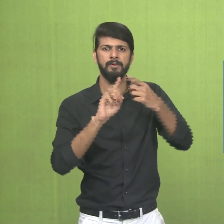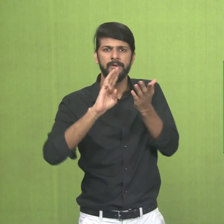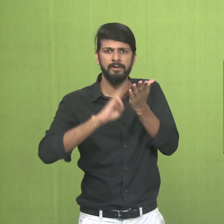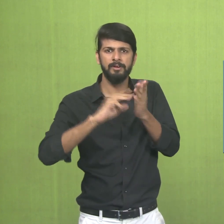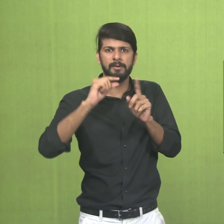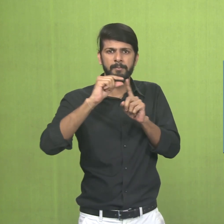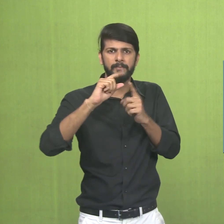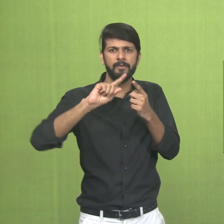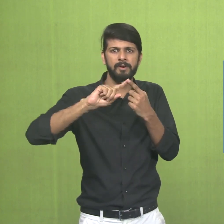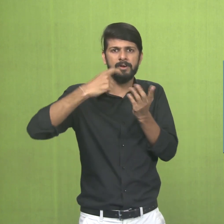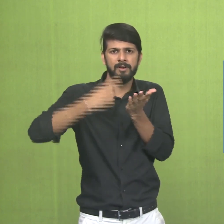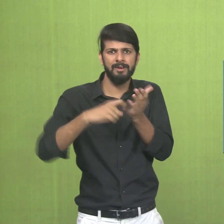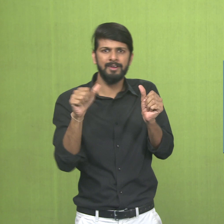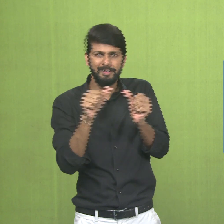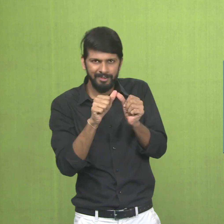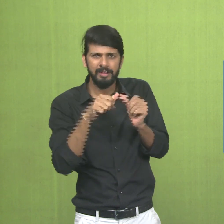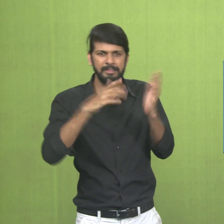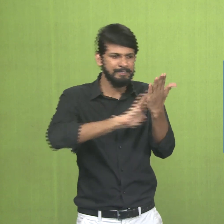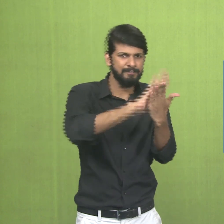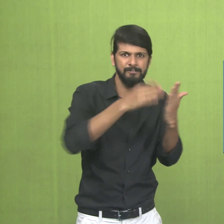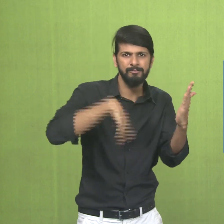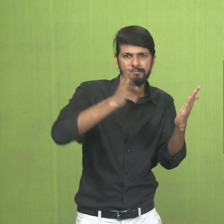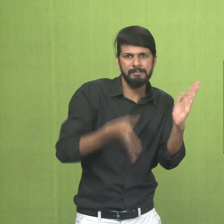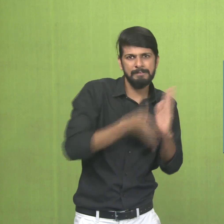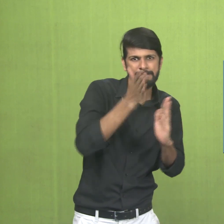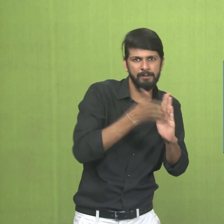is tempera on canvas.